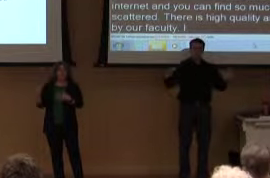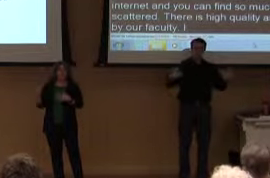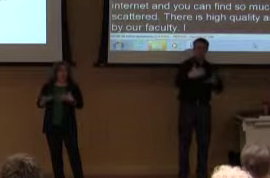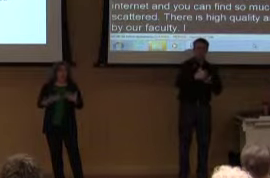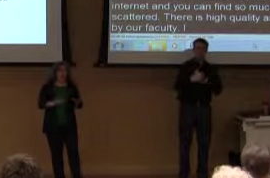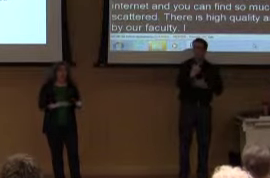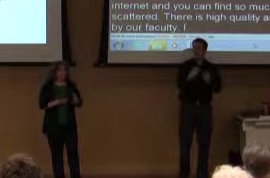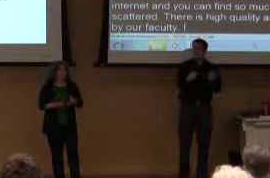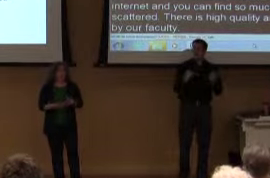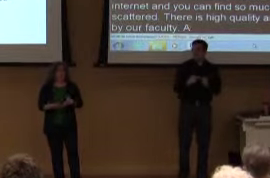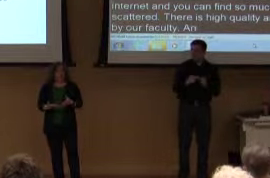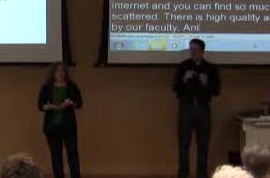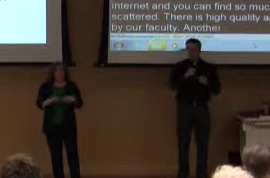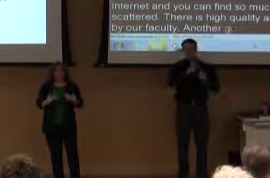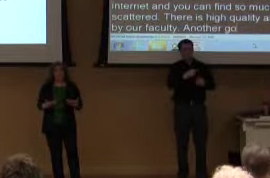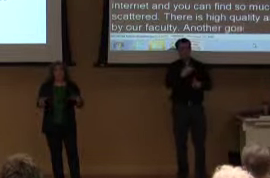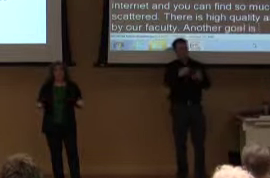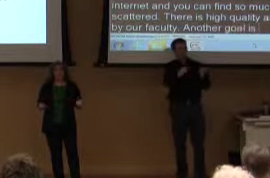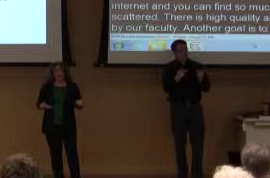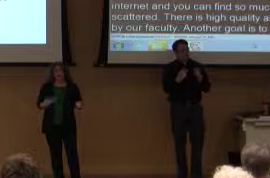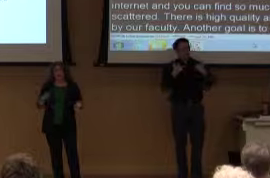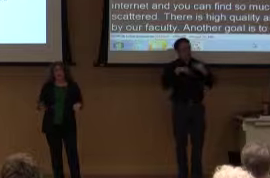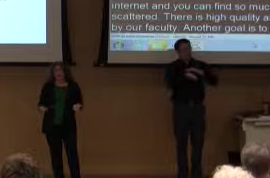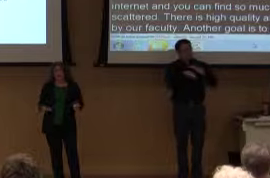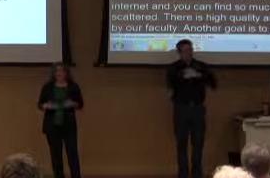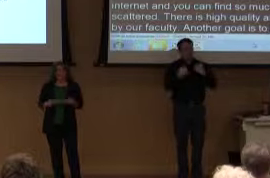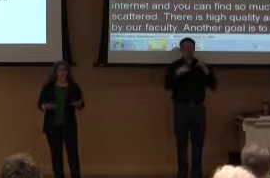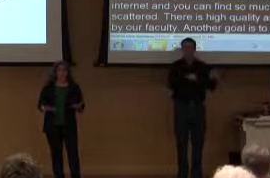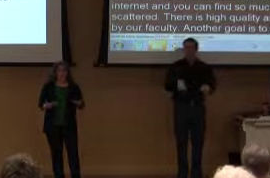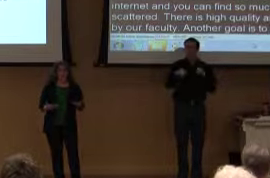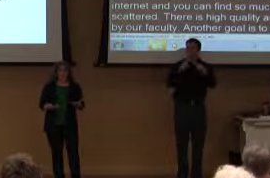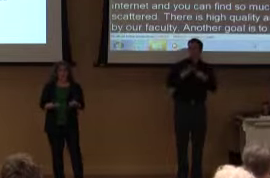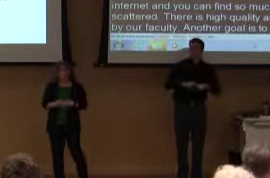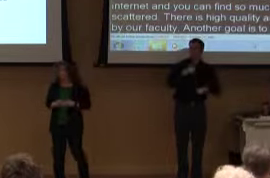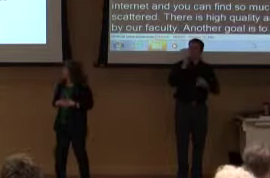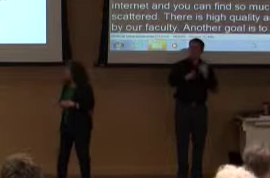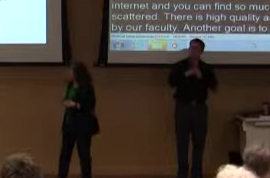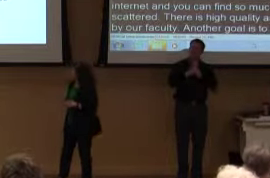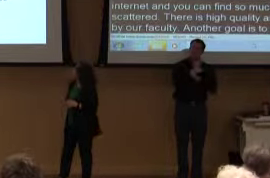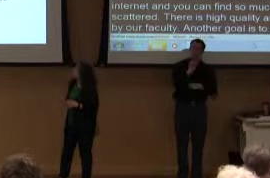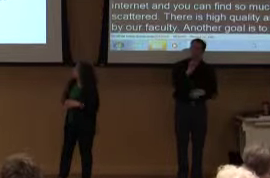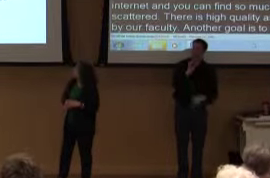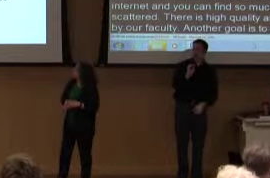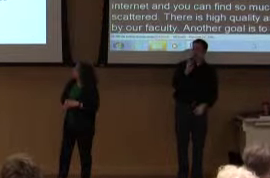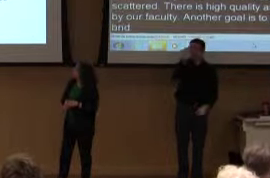people would have a common place to go and have a common vocabulary for developing their STEM knowledge.